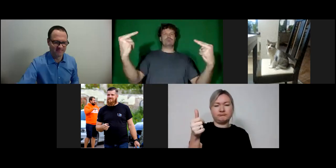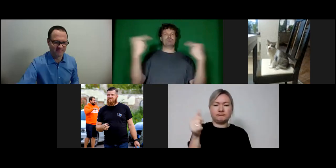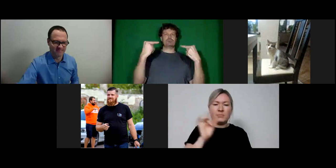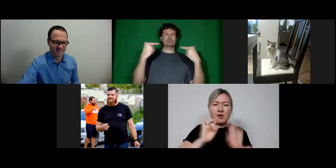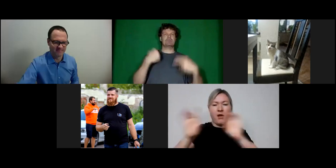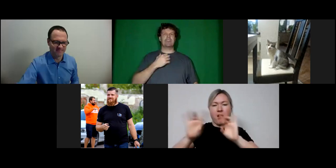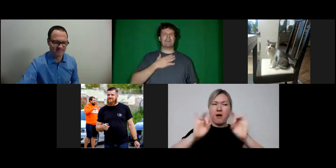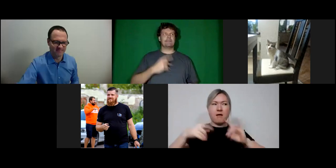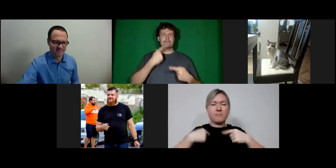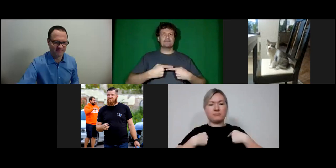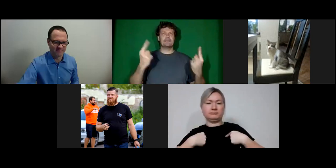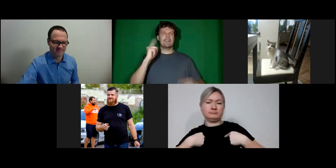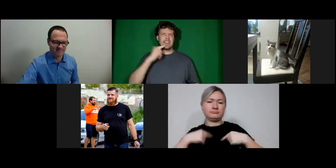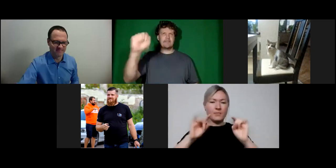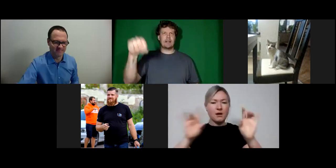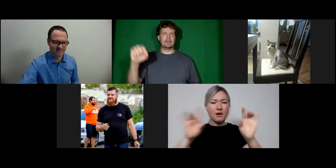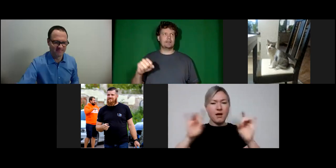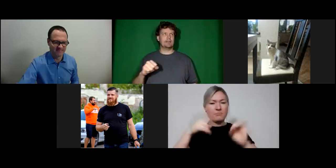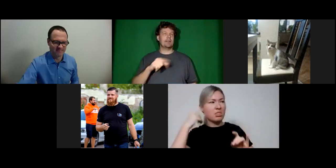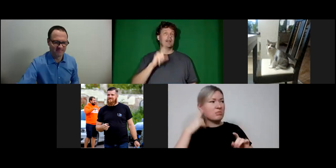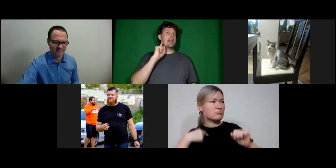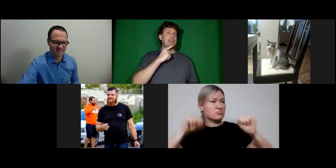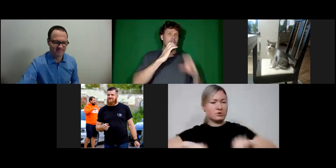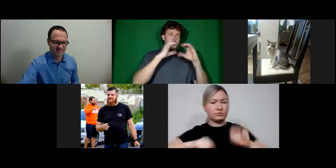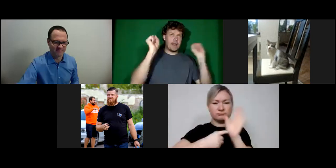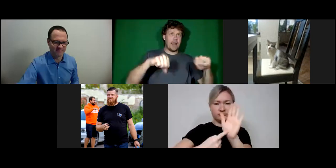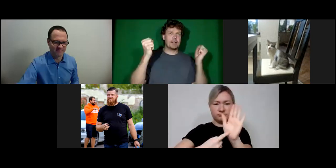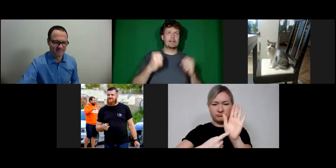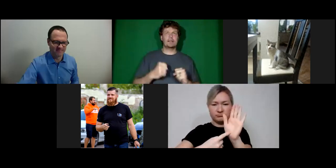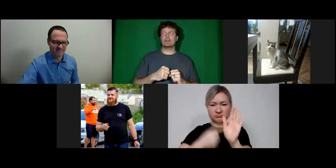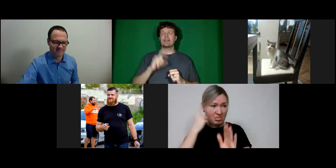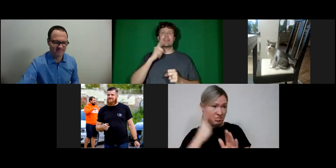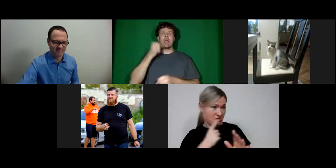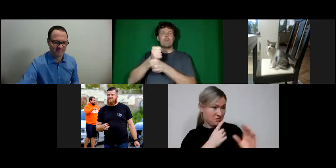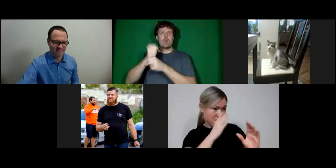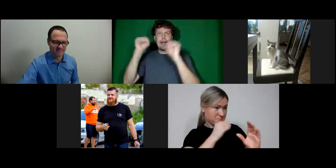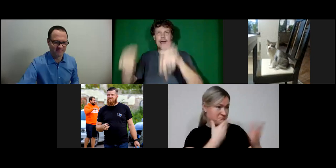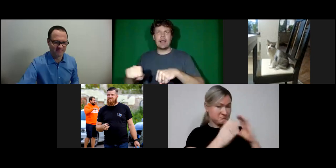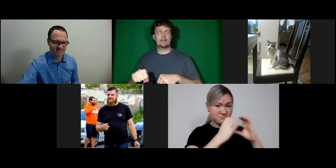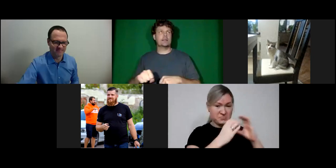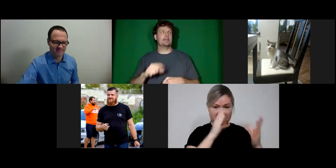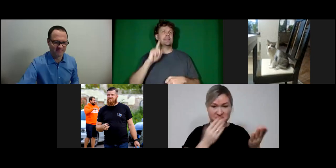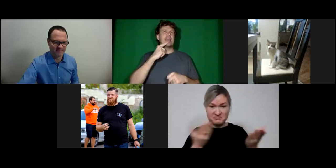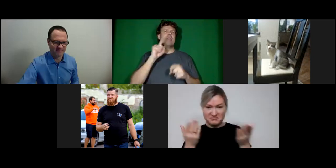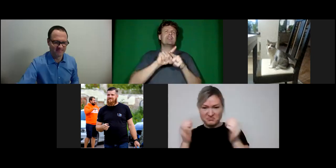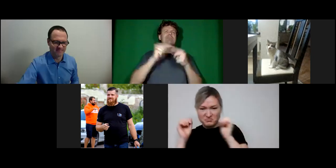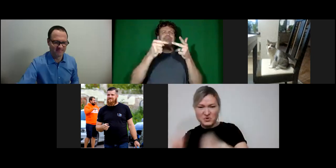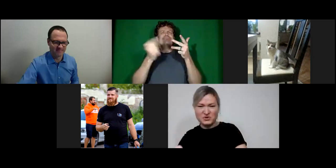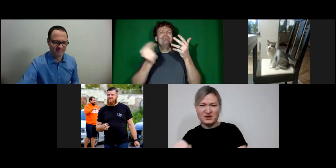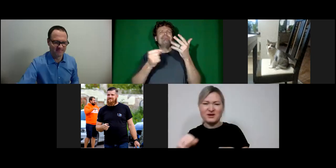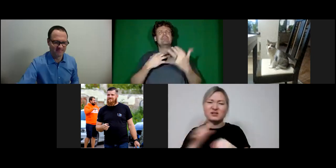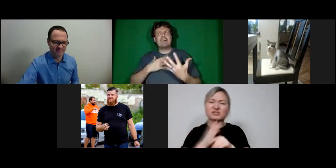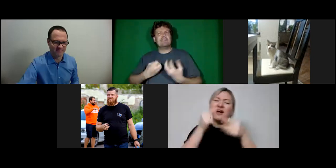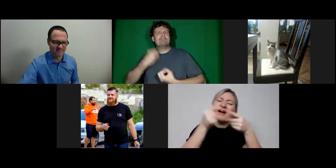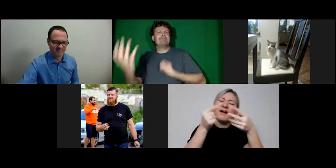I thought TV is the best reclame, the best way of showing what deaf people can do, that deaf